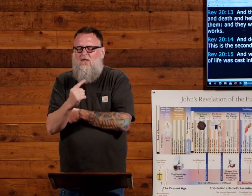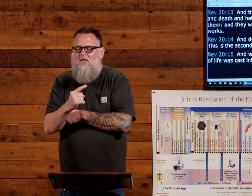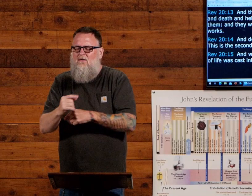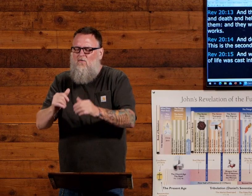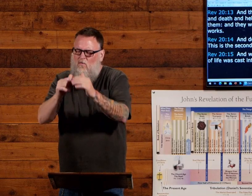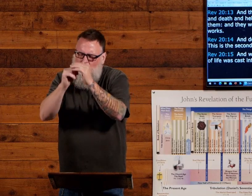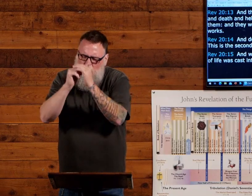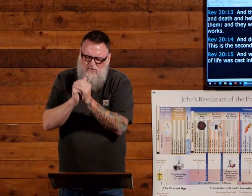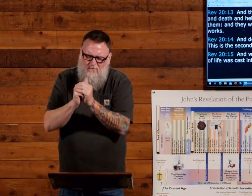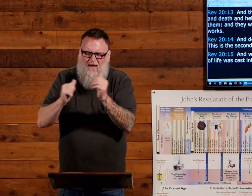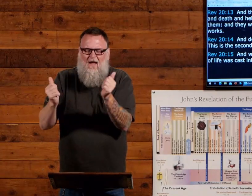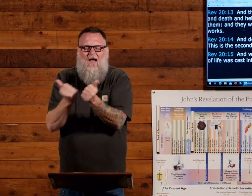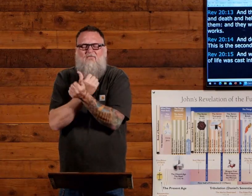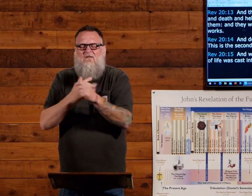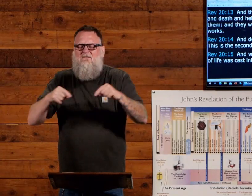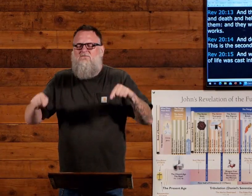Anoint the message today, the worship.